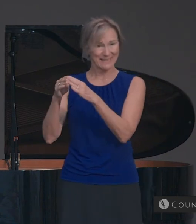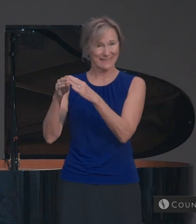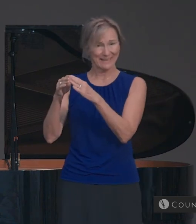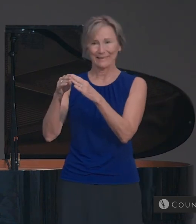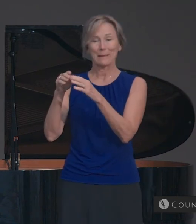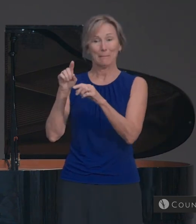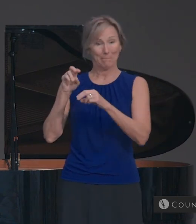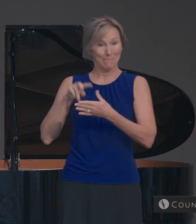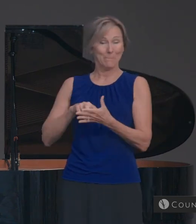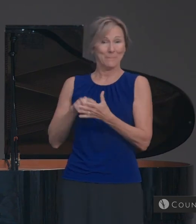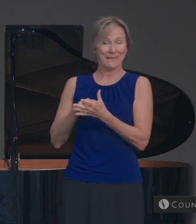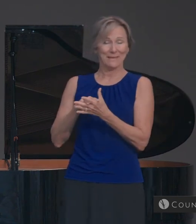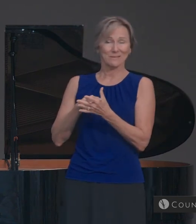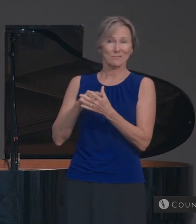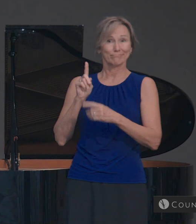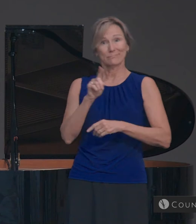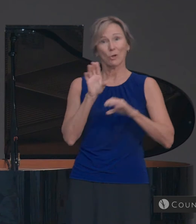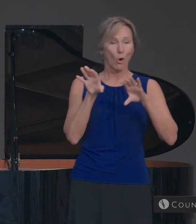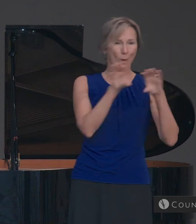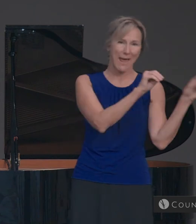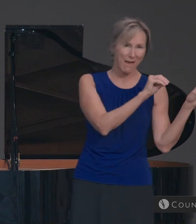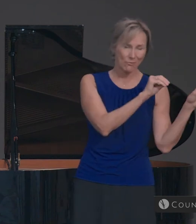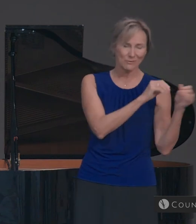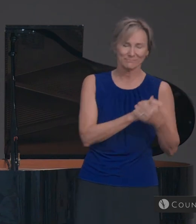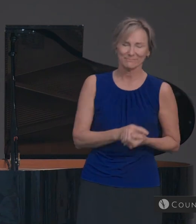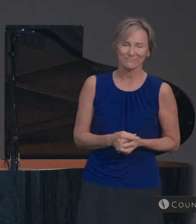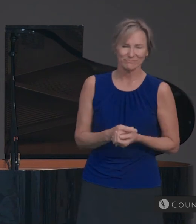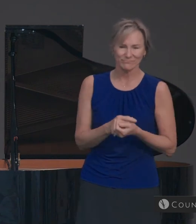siege to a city. In Deuteronomy